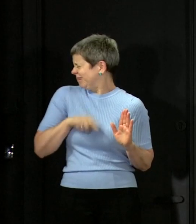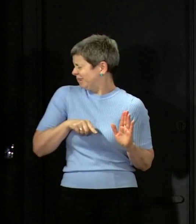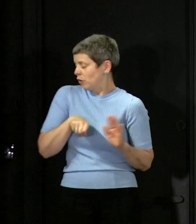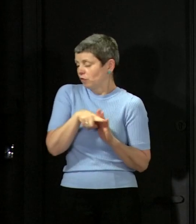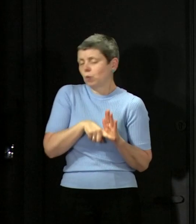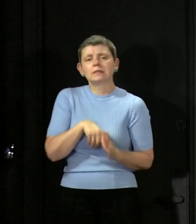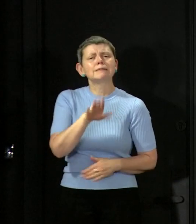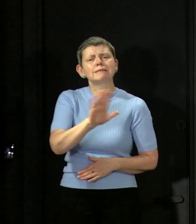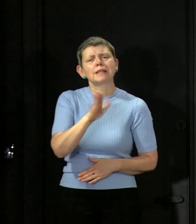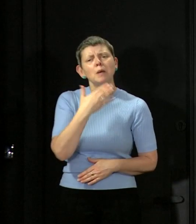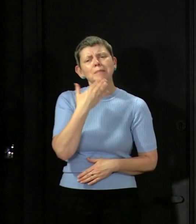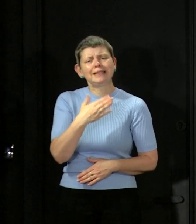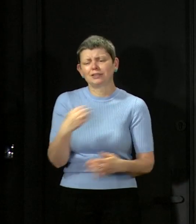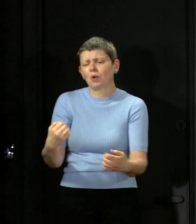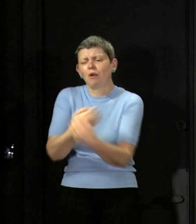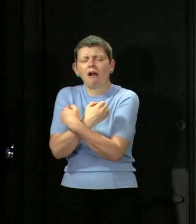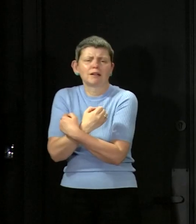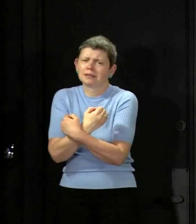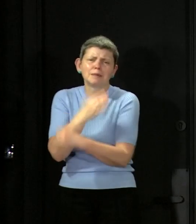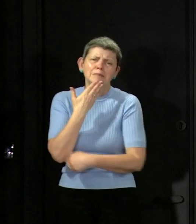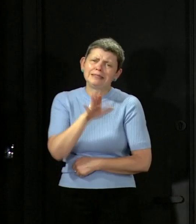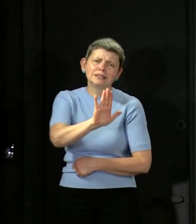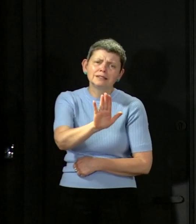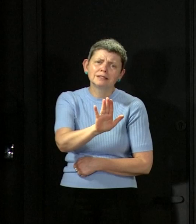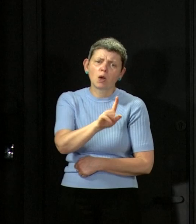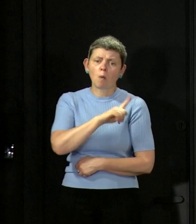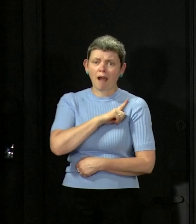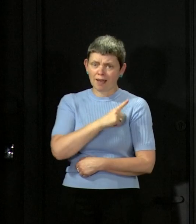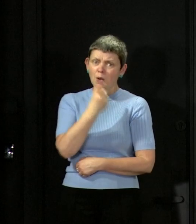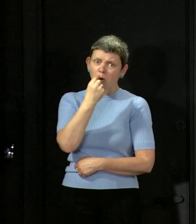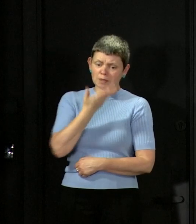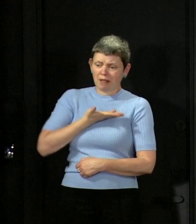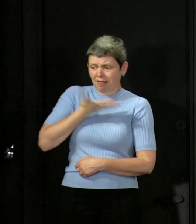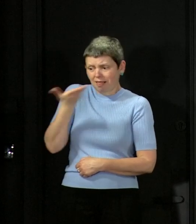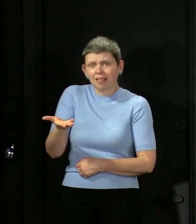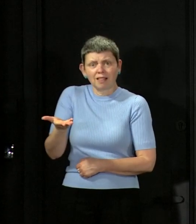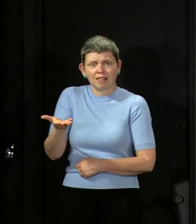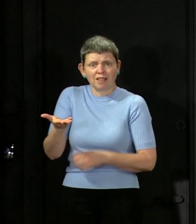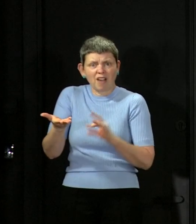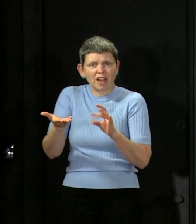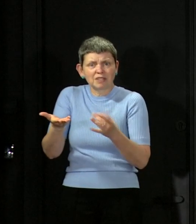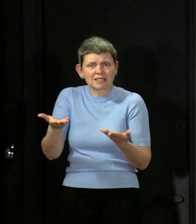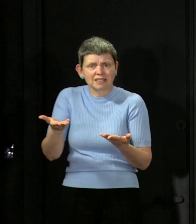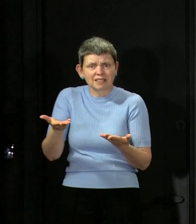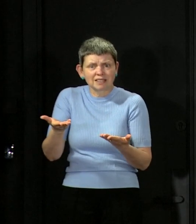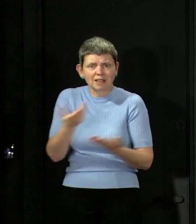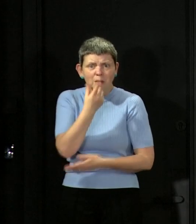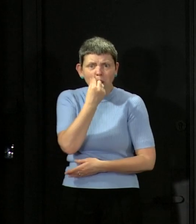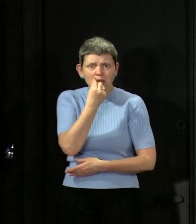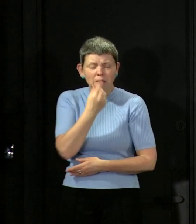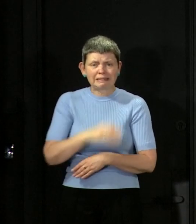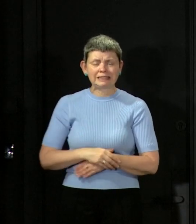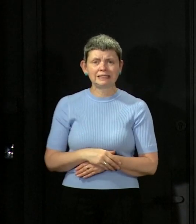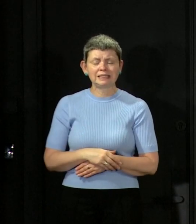are desperate to hug, potentially at risk. And I mean, I understand, you know, I'm not somehow apart